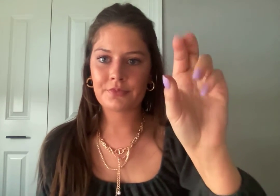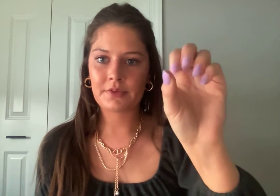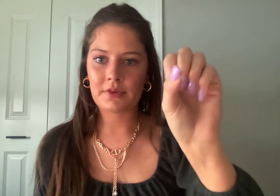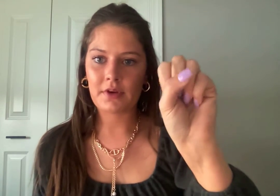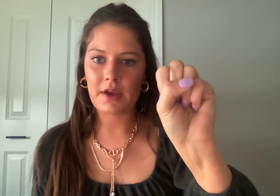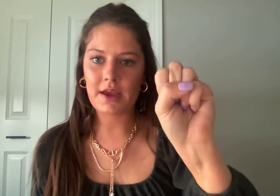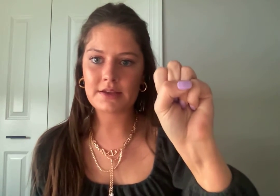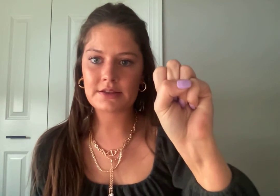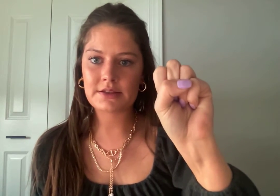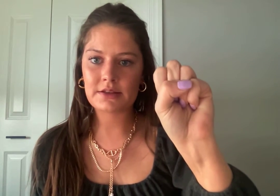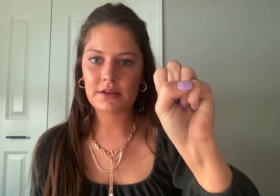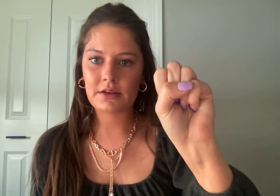S